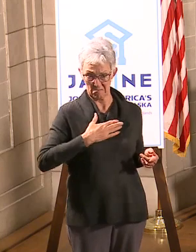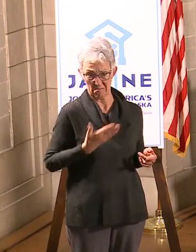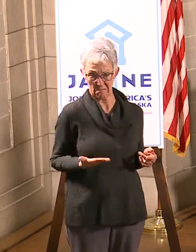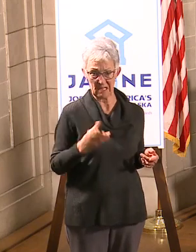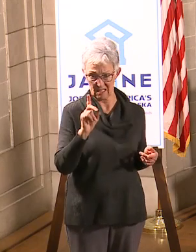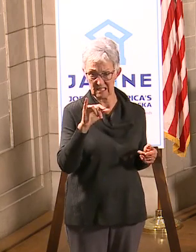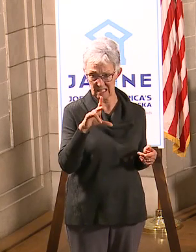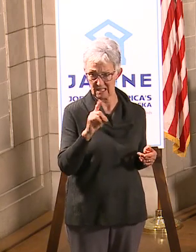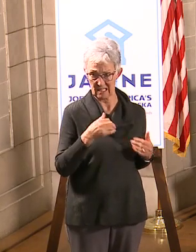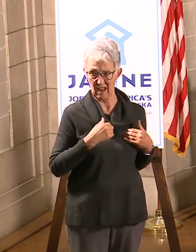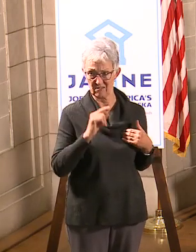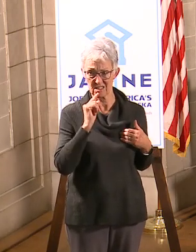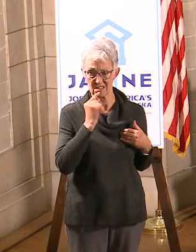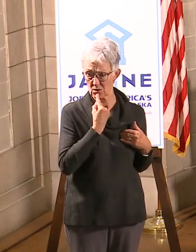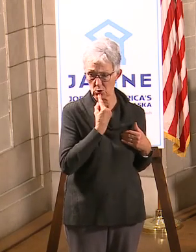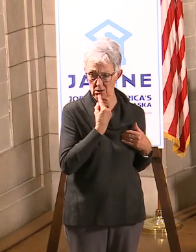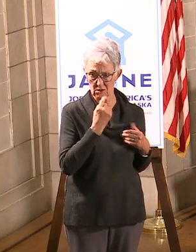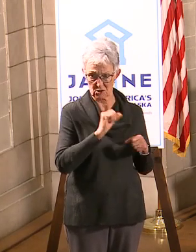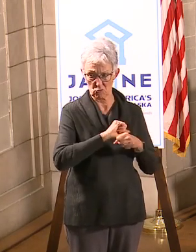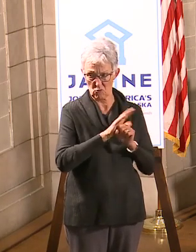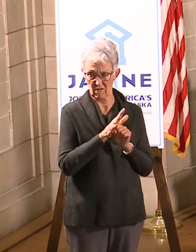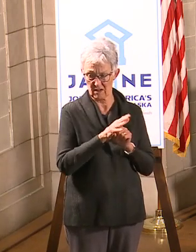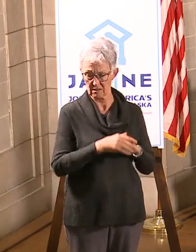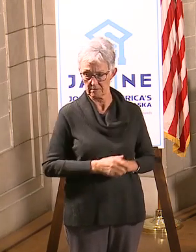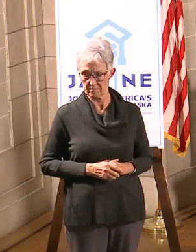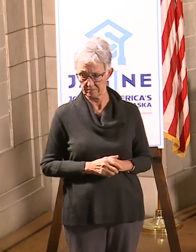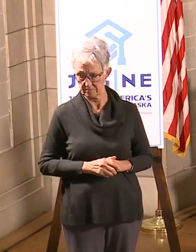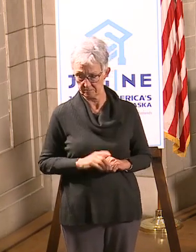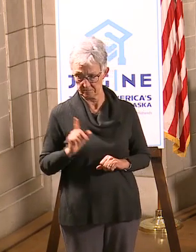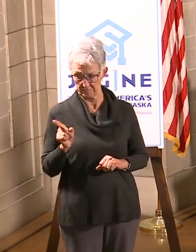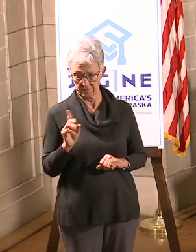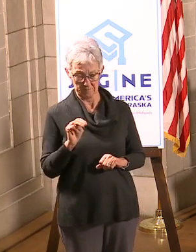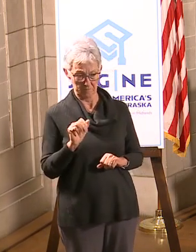That's all I got for now. Okay? Here in the studio. Yes, Martha.